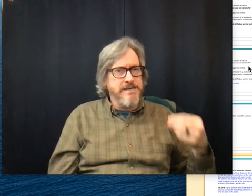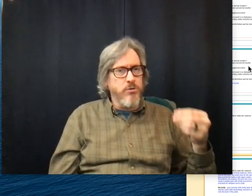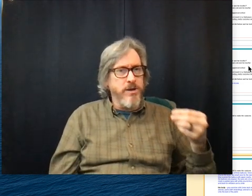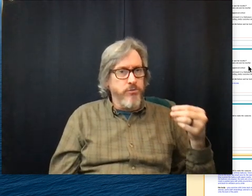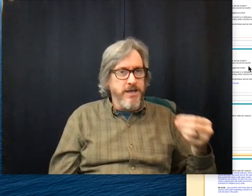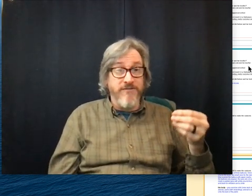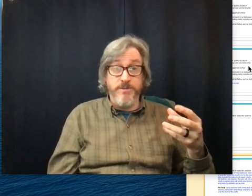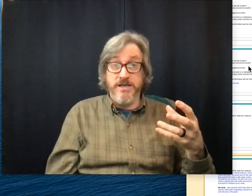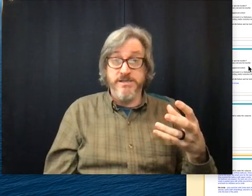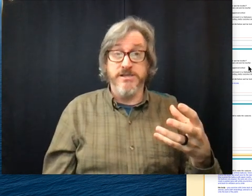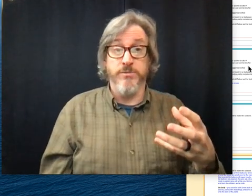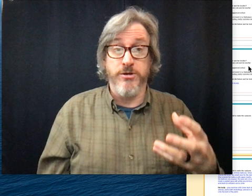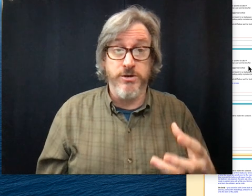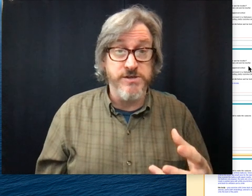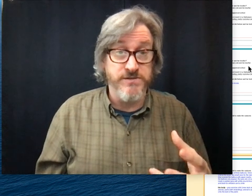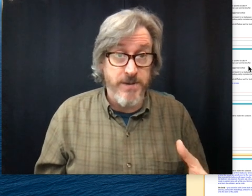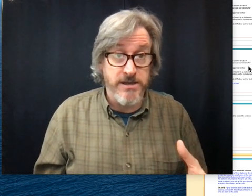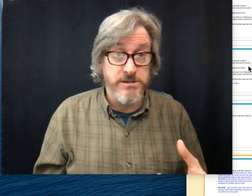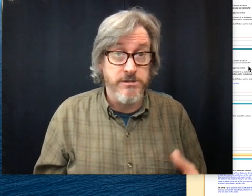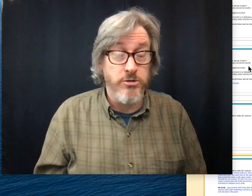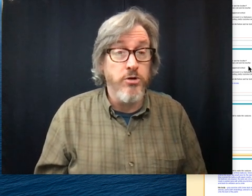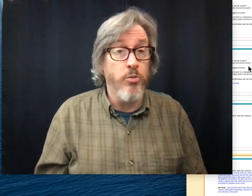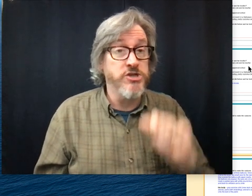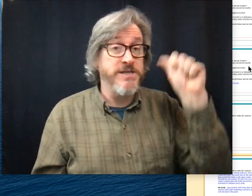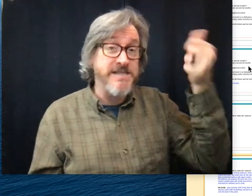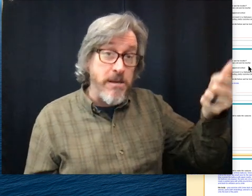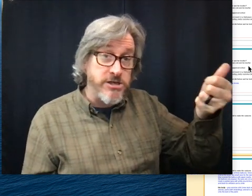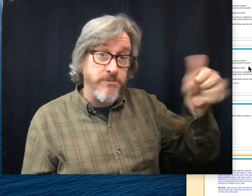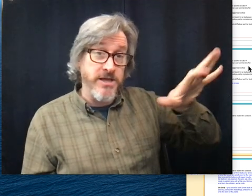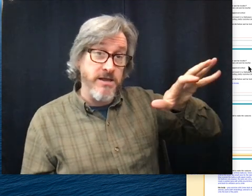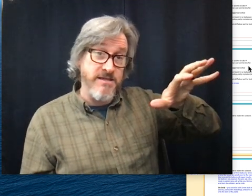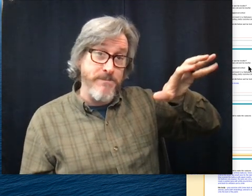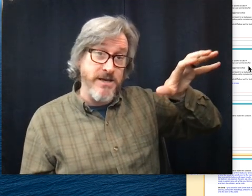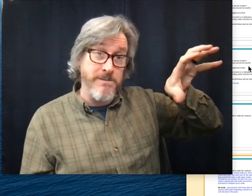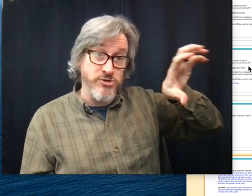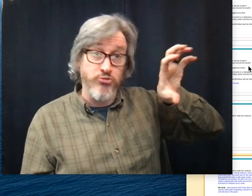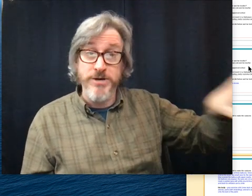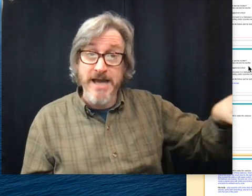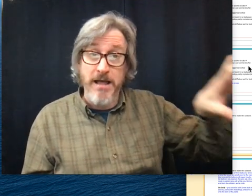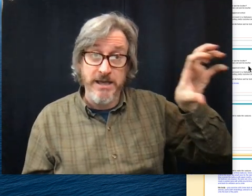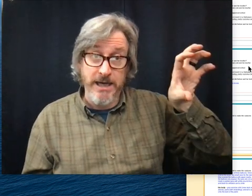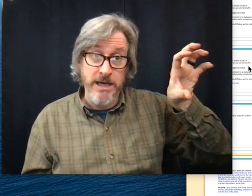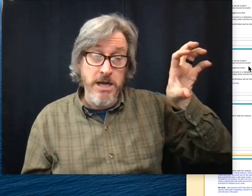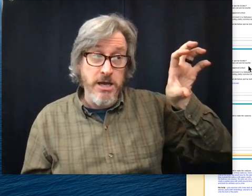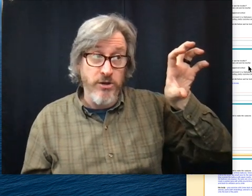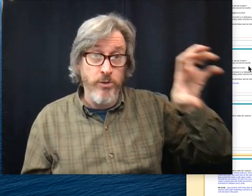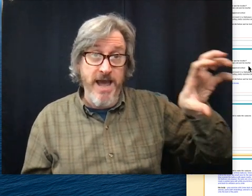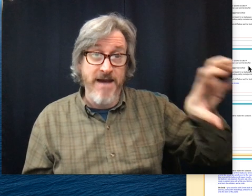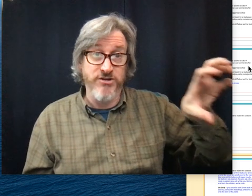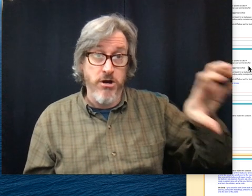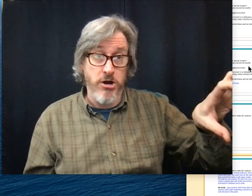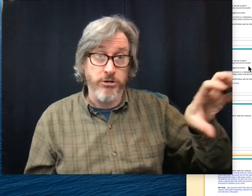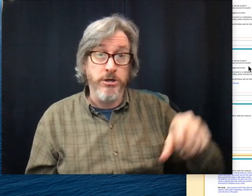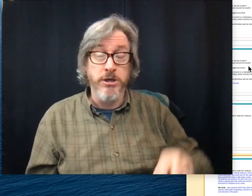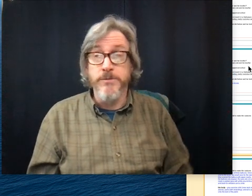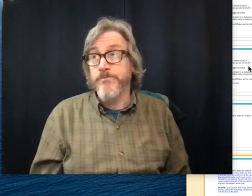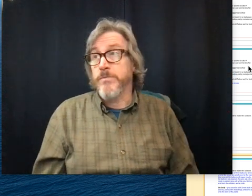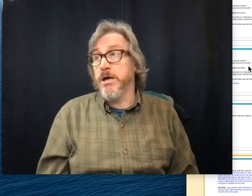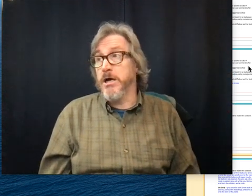In ASL, we really have to be consistent with our use of space. Once we establish something, that becomes a reality that we have to